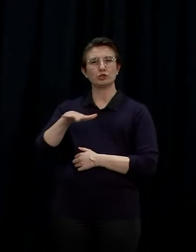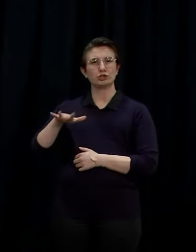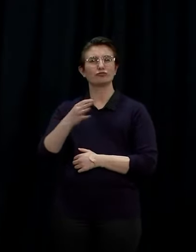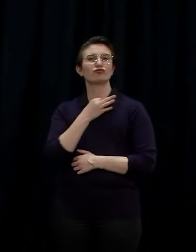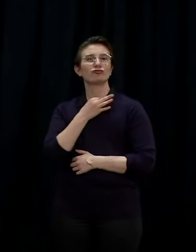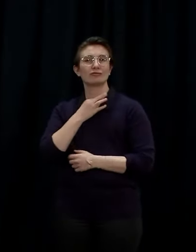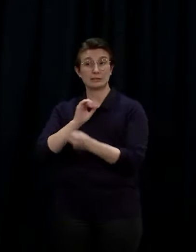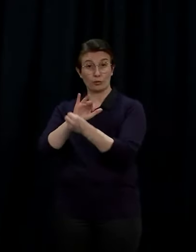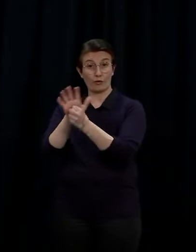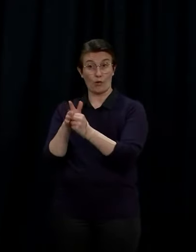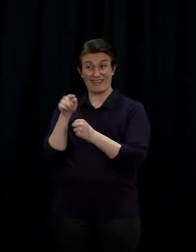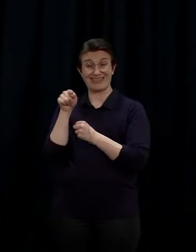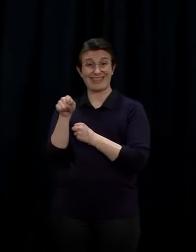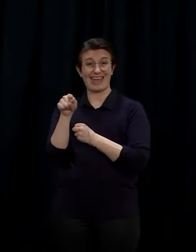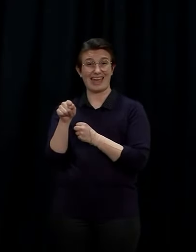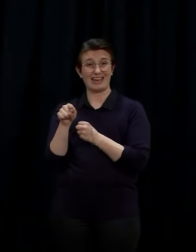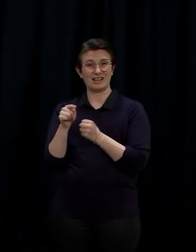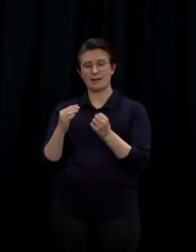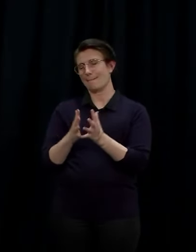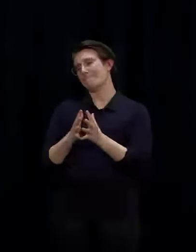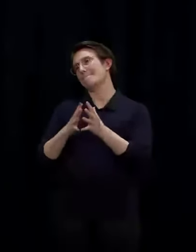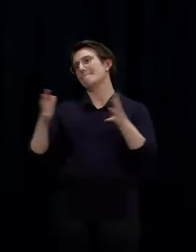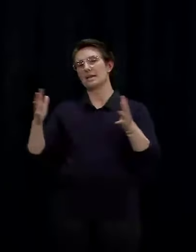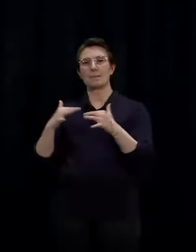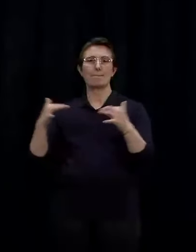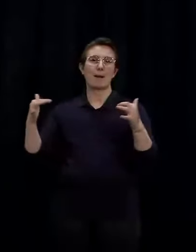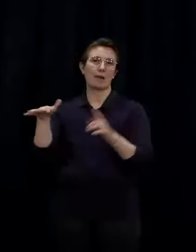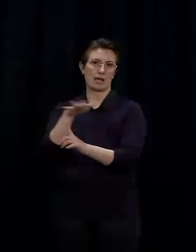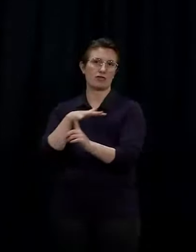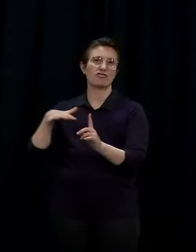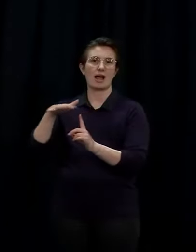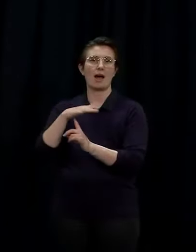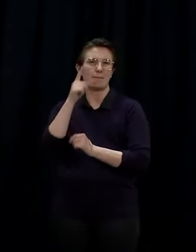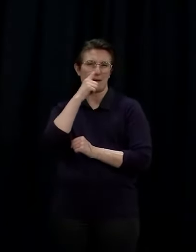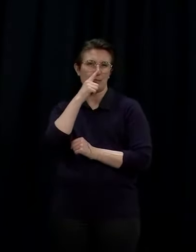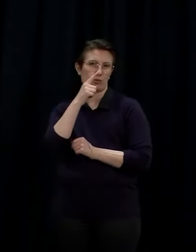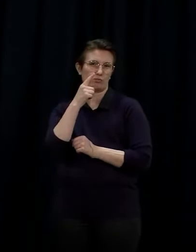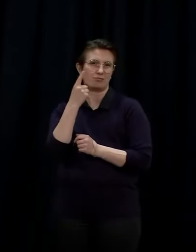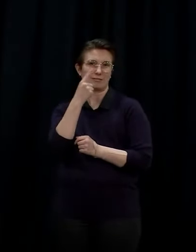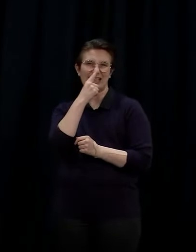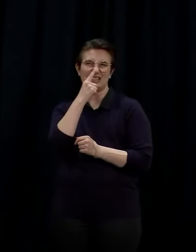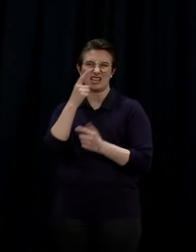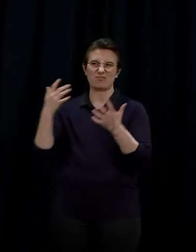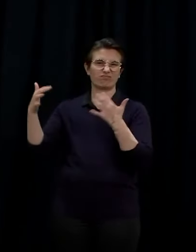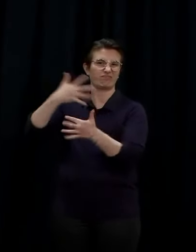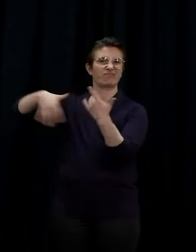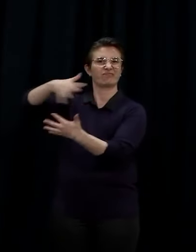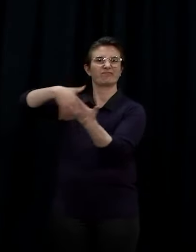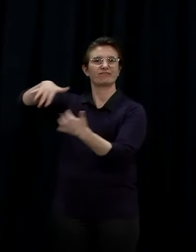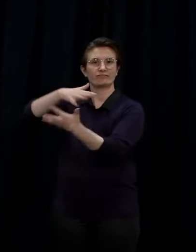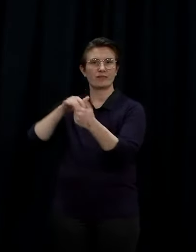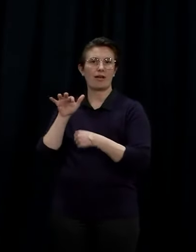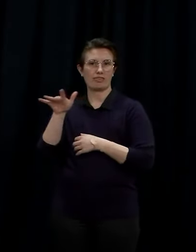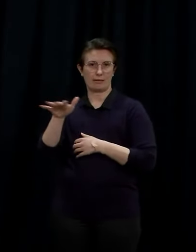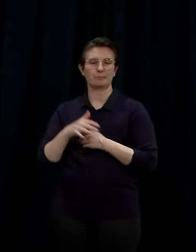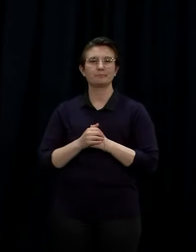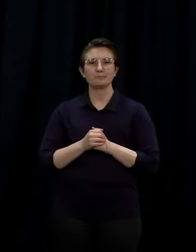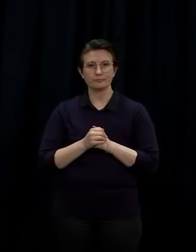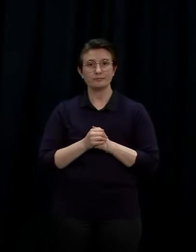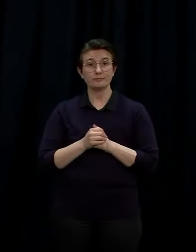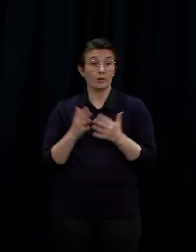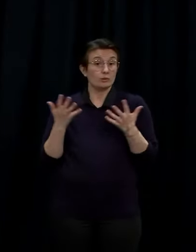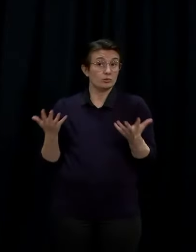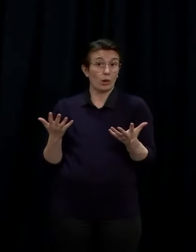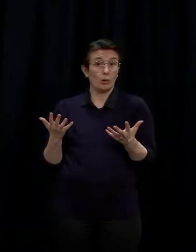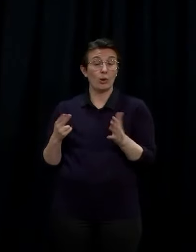of Northland understand why we want to move with care, given those common transit routes. That is not to say that